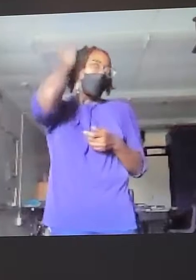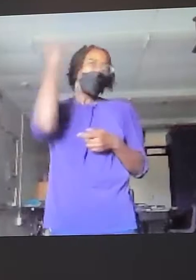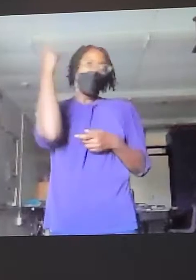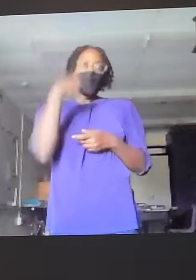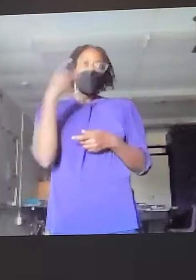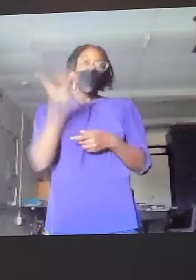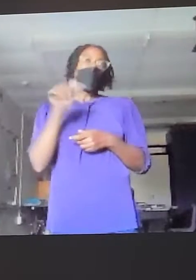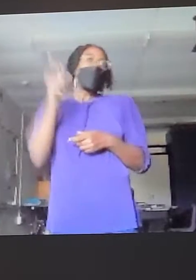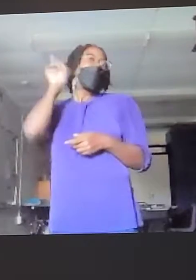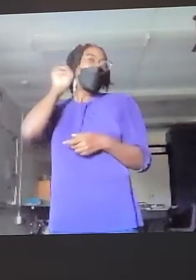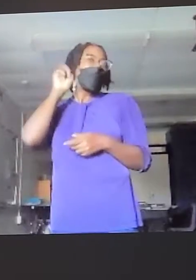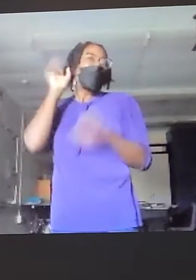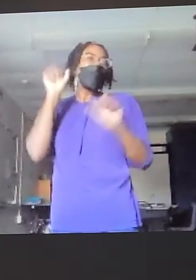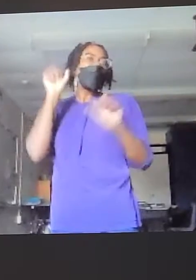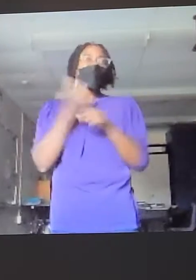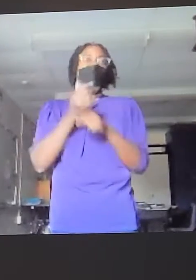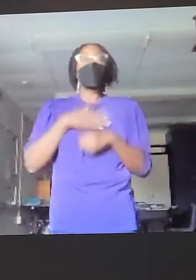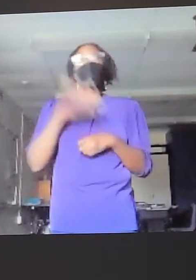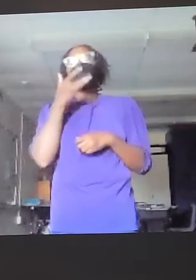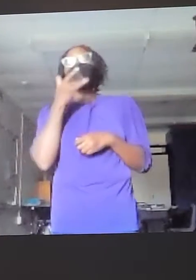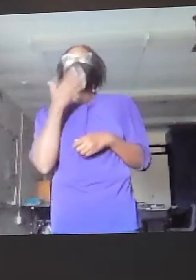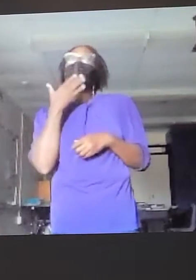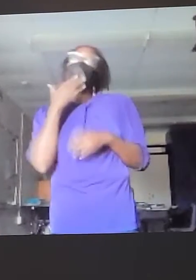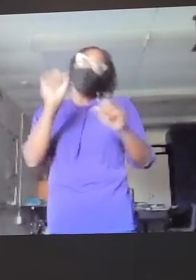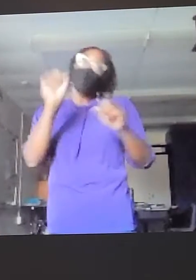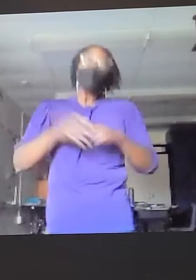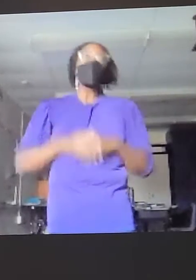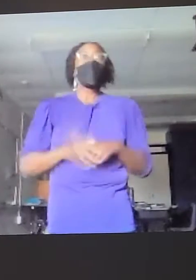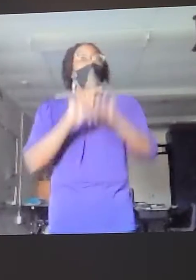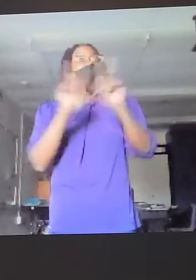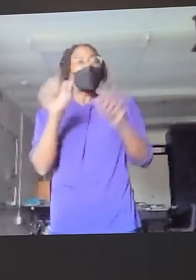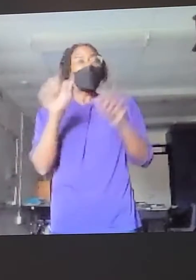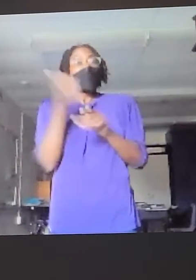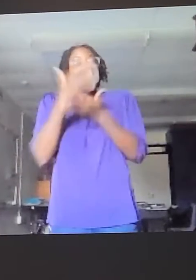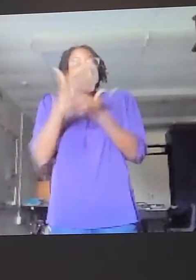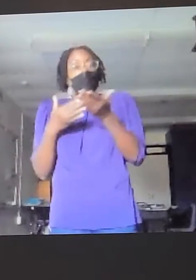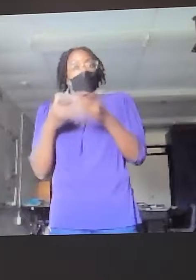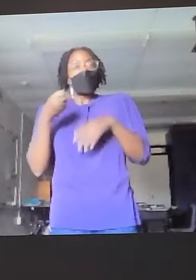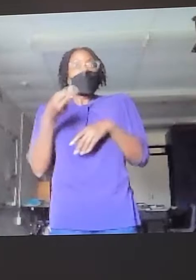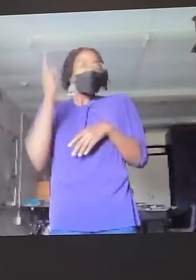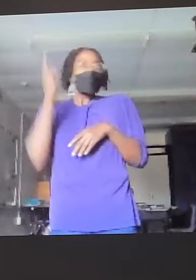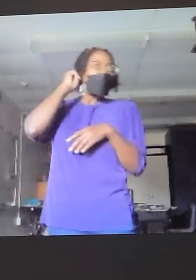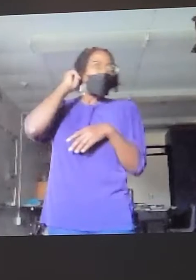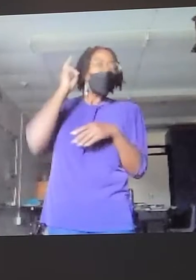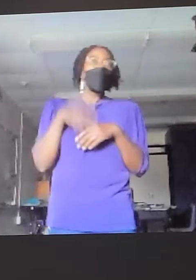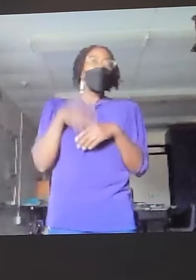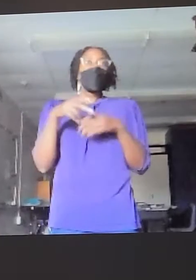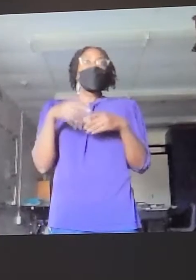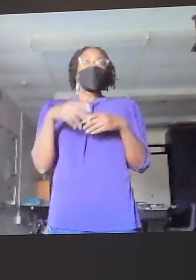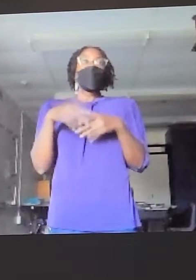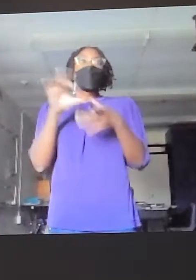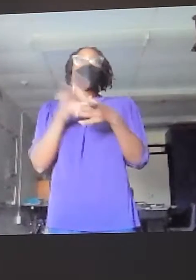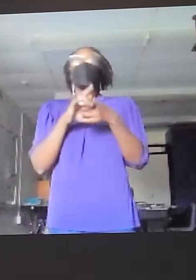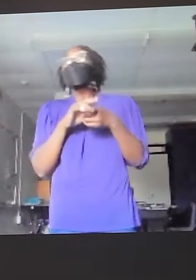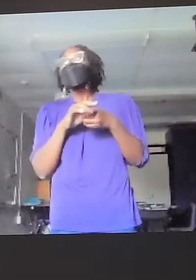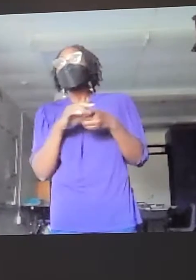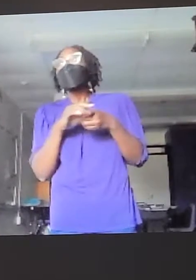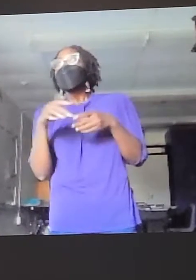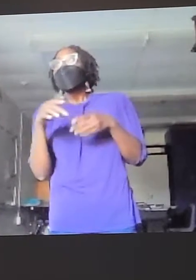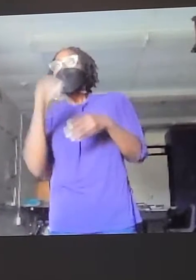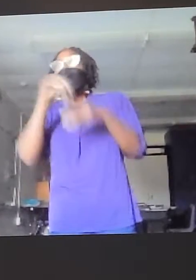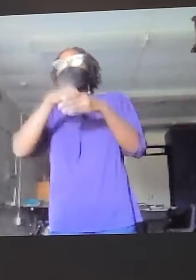can even get my favorite cotton candy pink, but there's another part that Dr. Paisley hooks up to the part to in